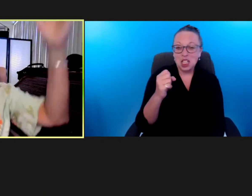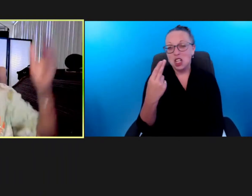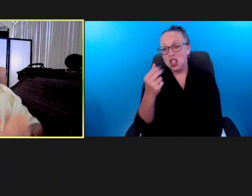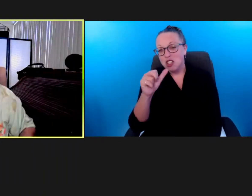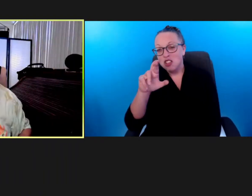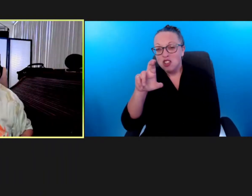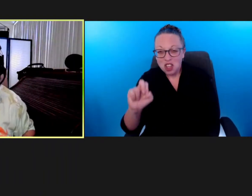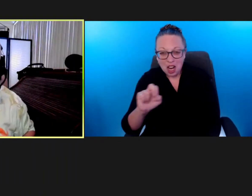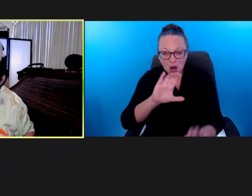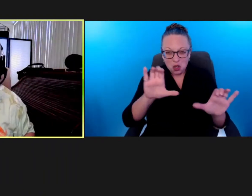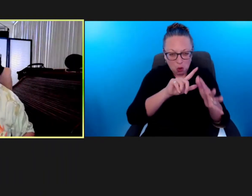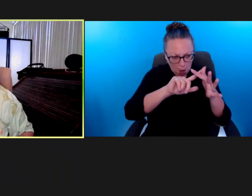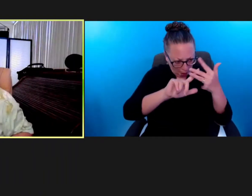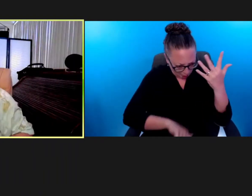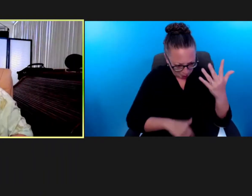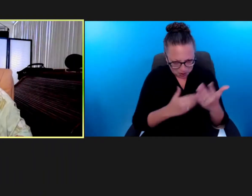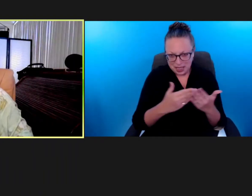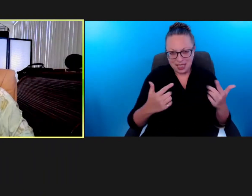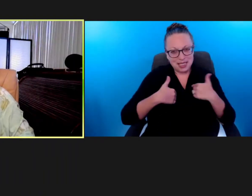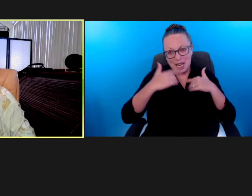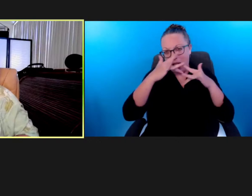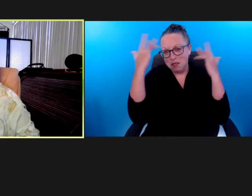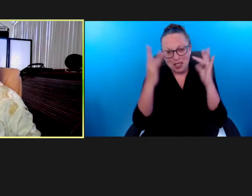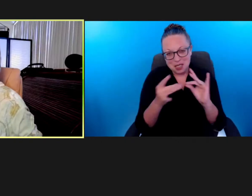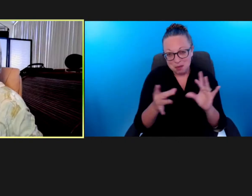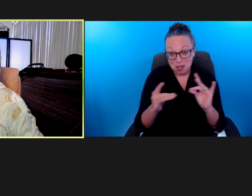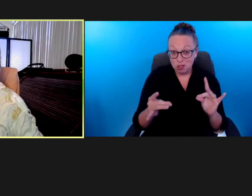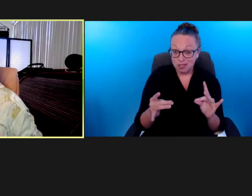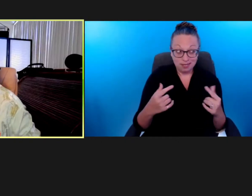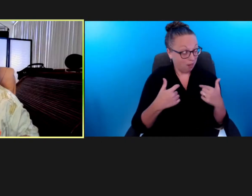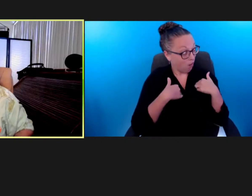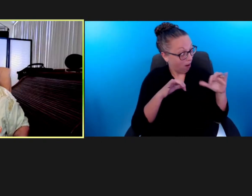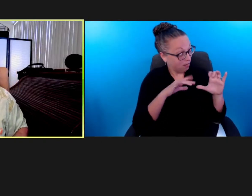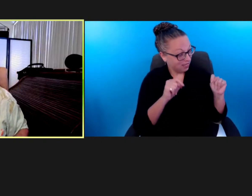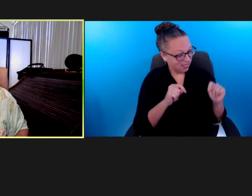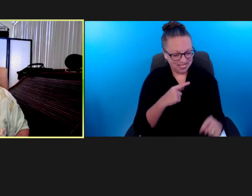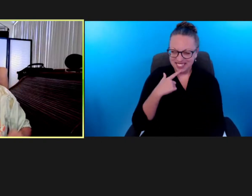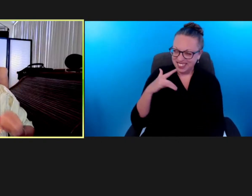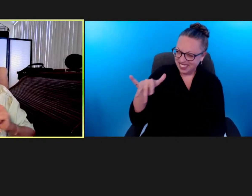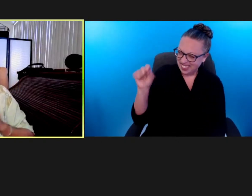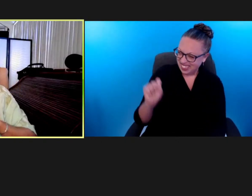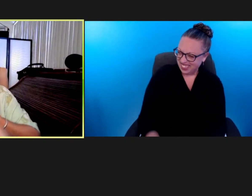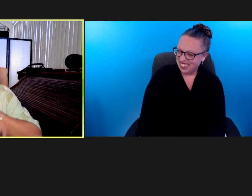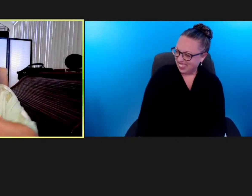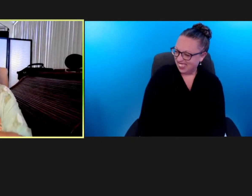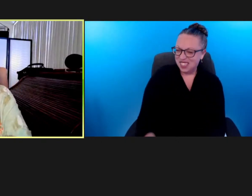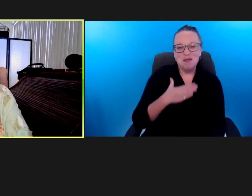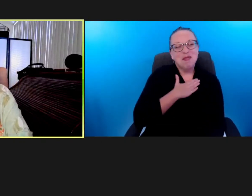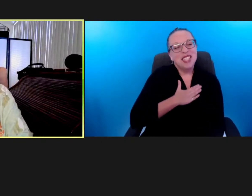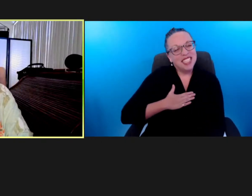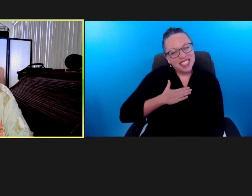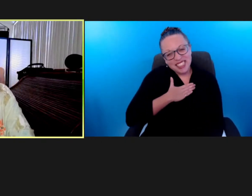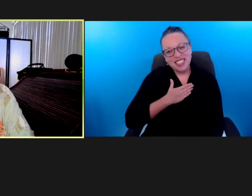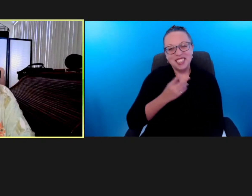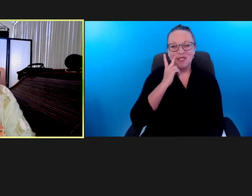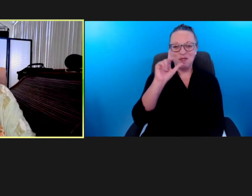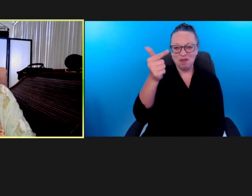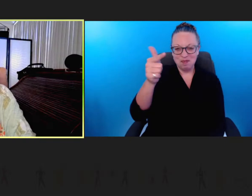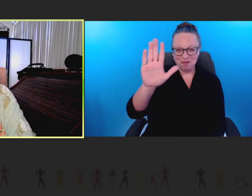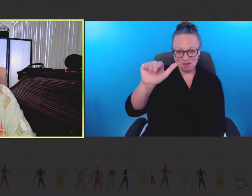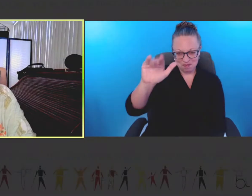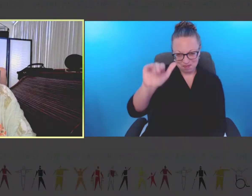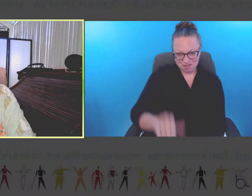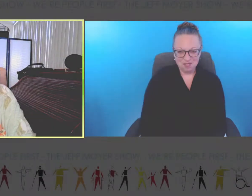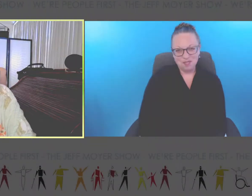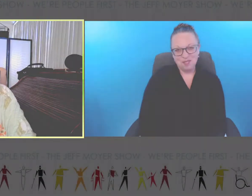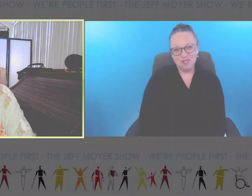things that I always forget to mention. There, I did it. You did it. Okay. Please, see you then. Thanks.